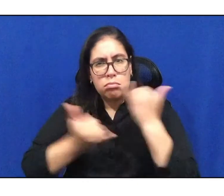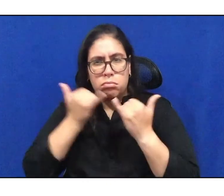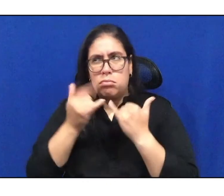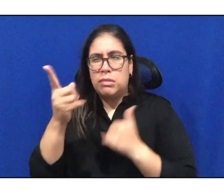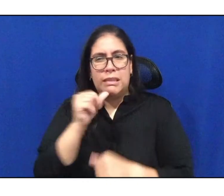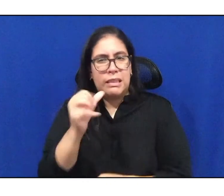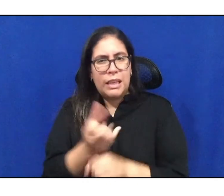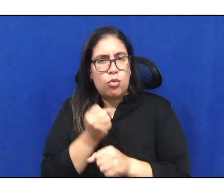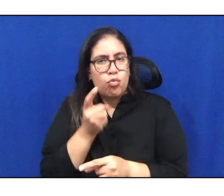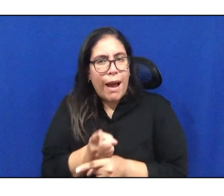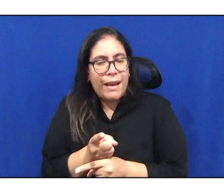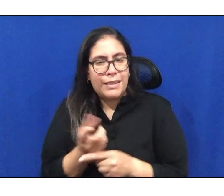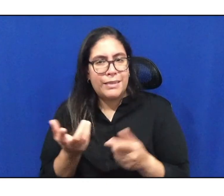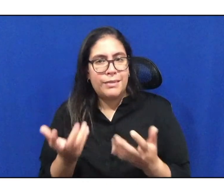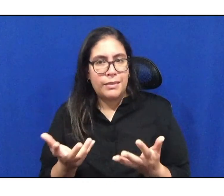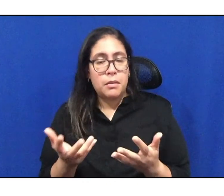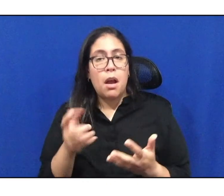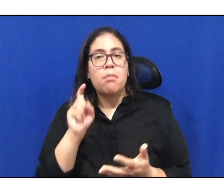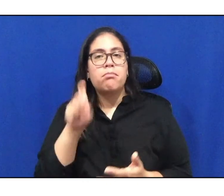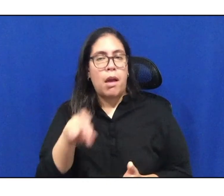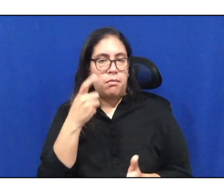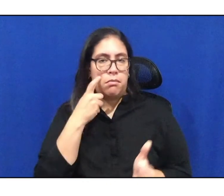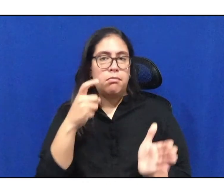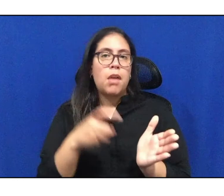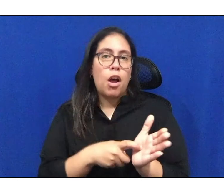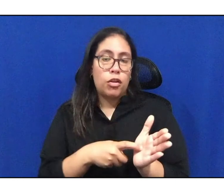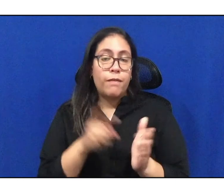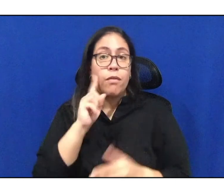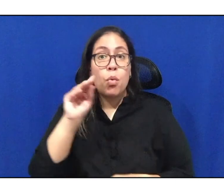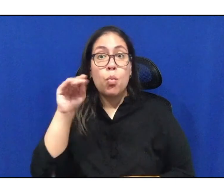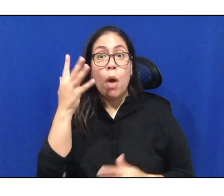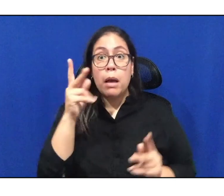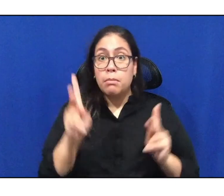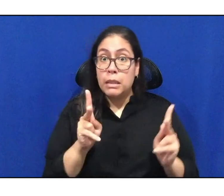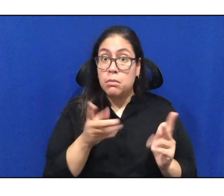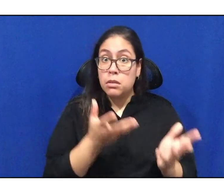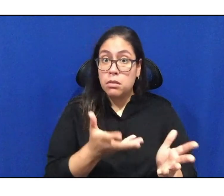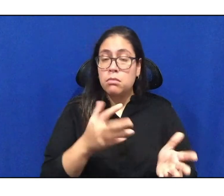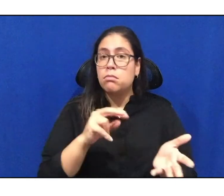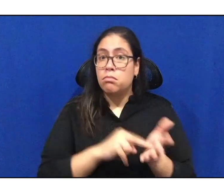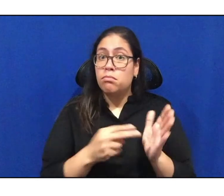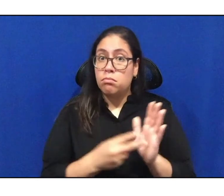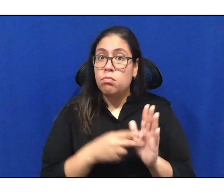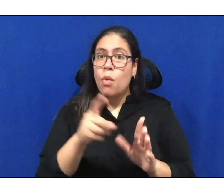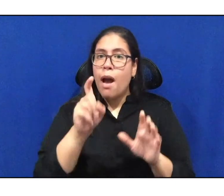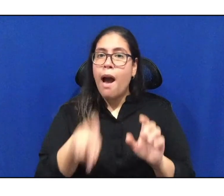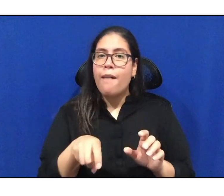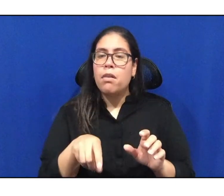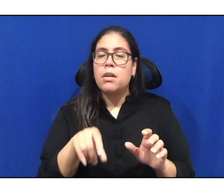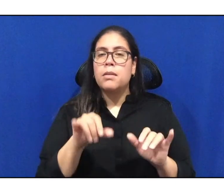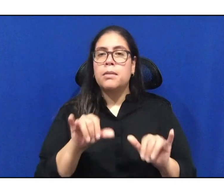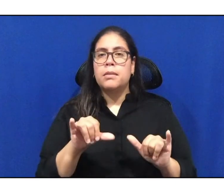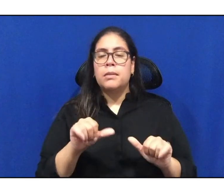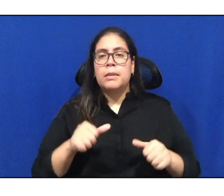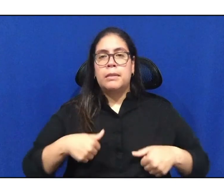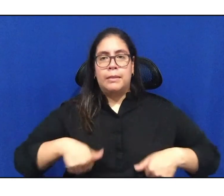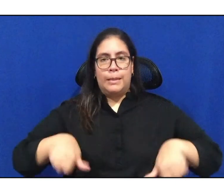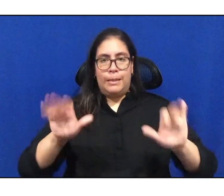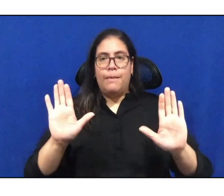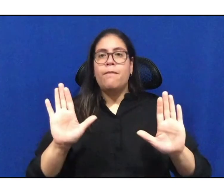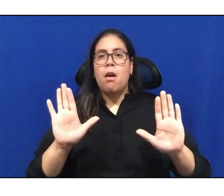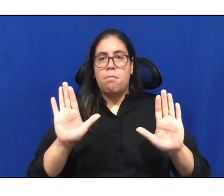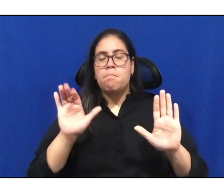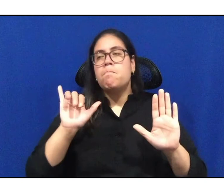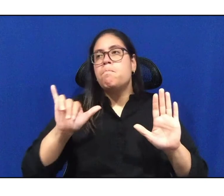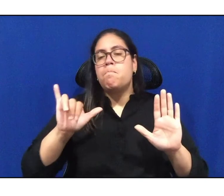if you have to acknowledge that, and for white people, it means that you have to give up something in acknowledging that.